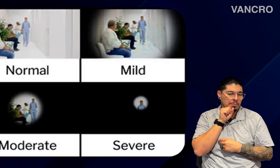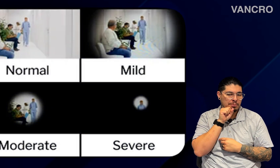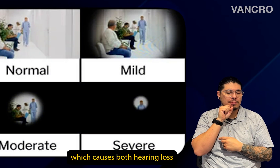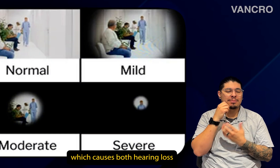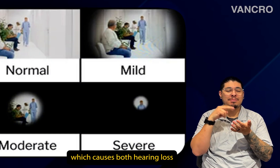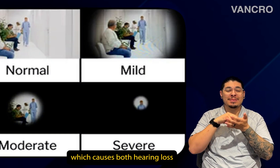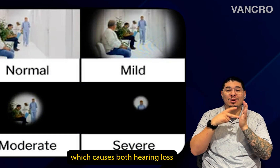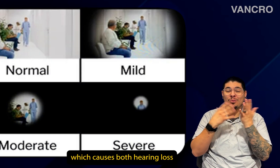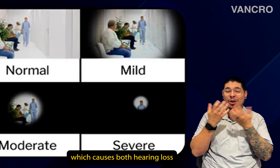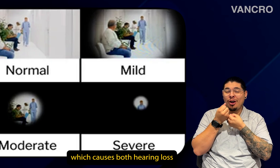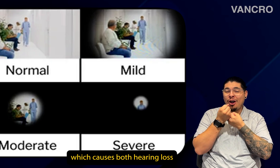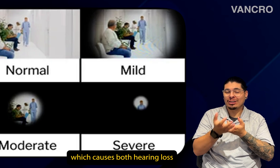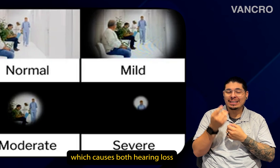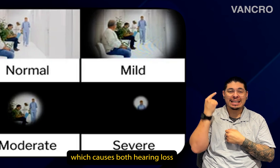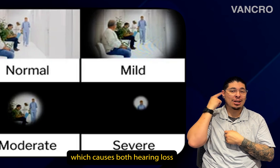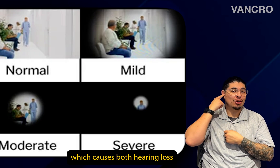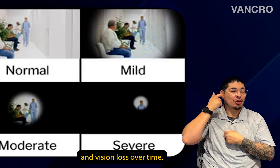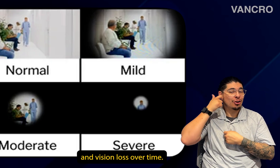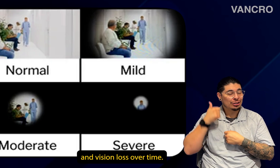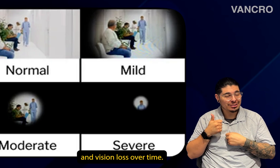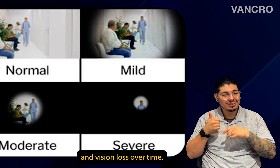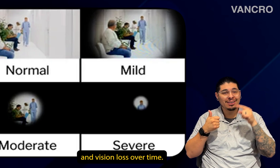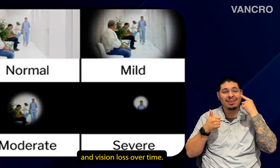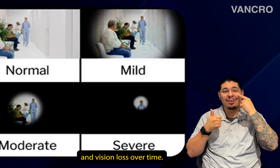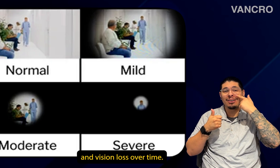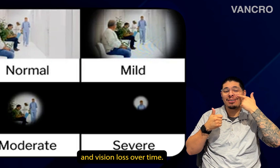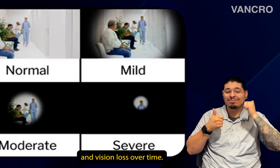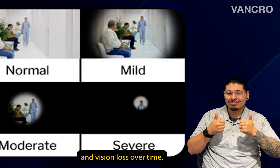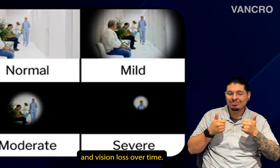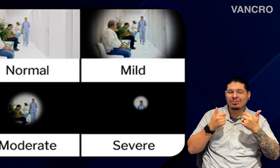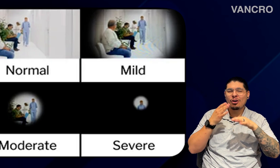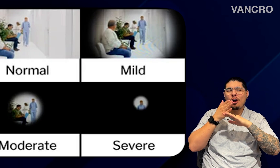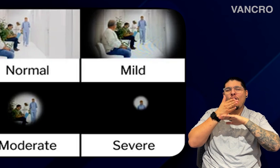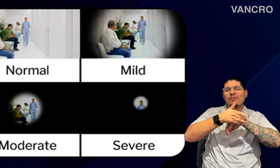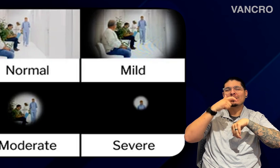which causes both hearing loss and vision loss over time.